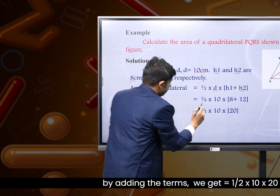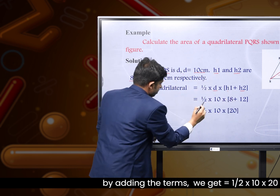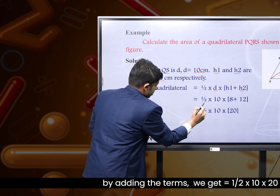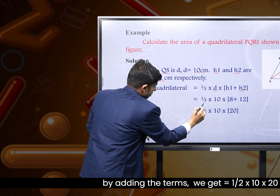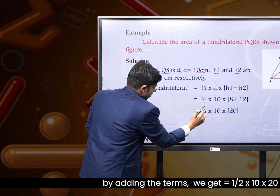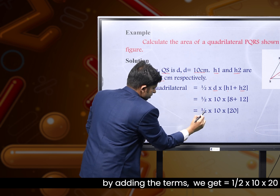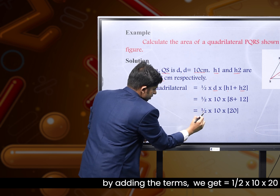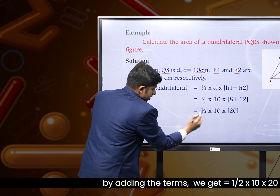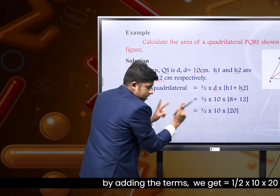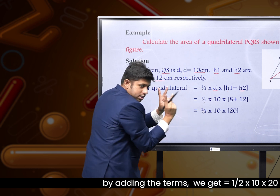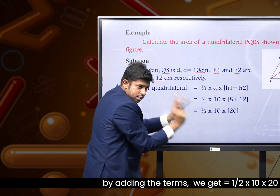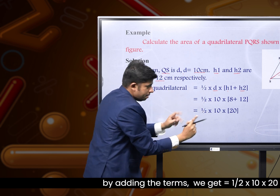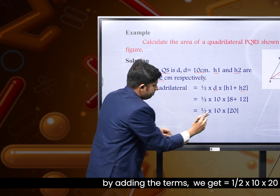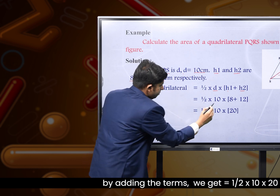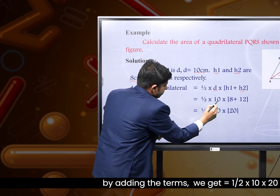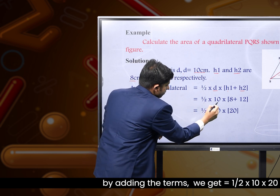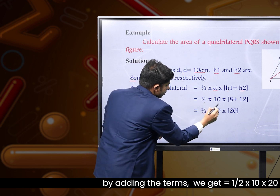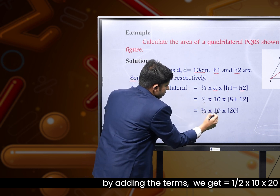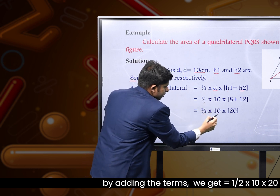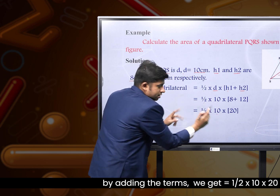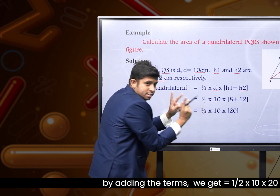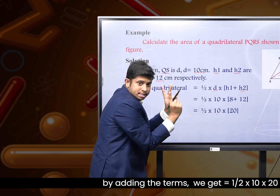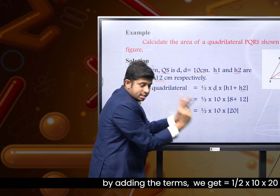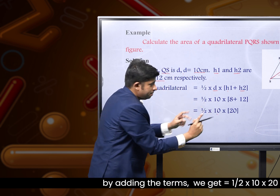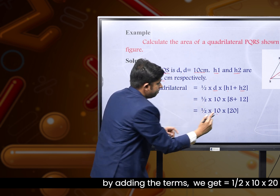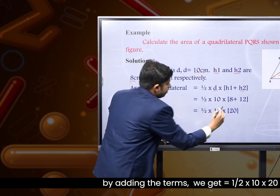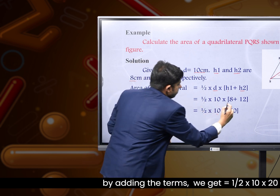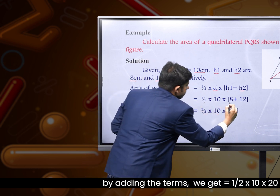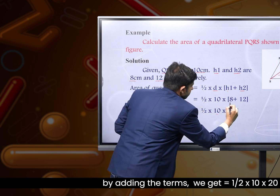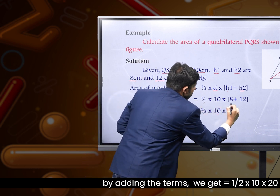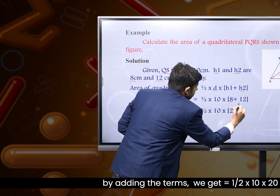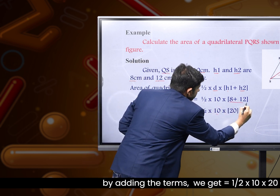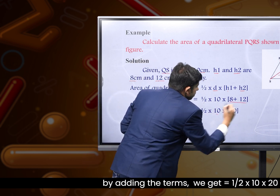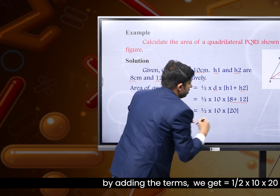By adding the terms, we get half into 10 into 20.